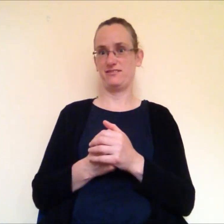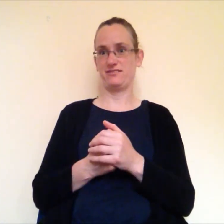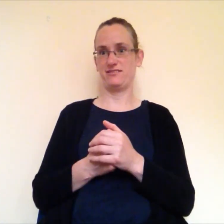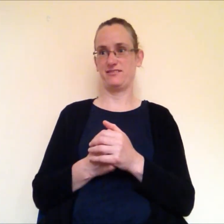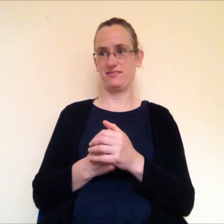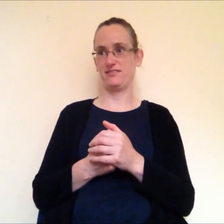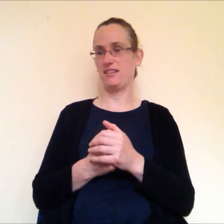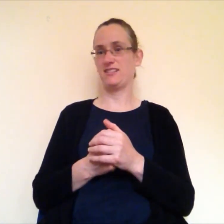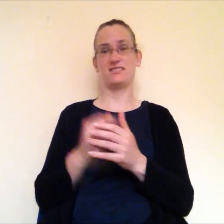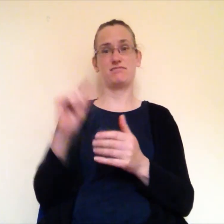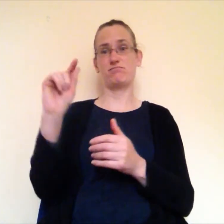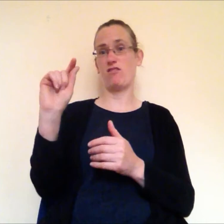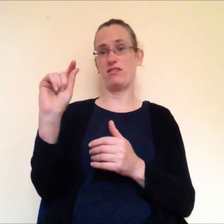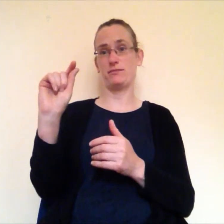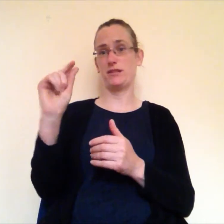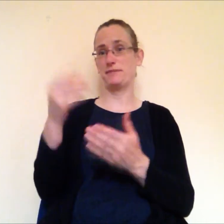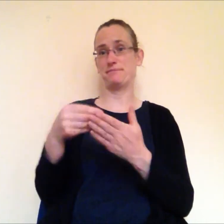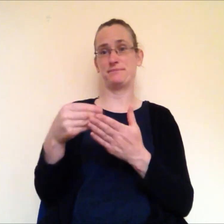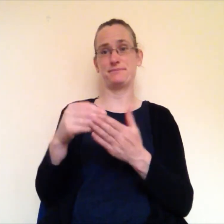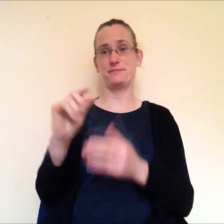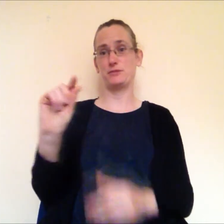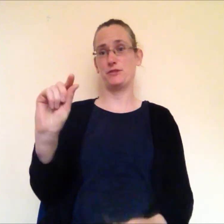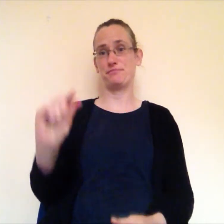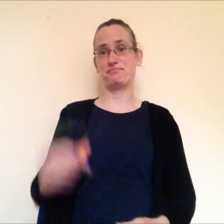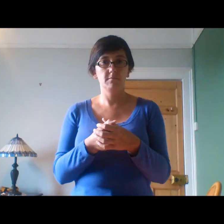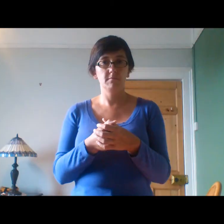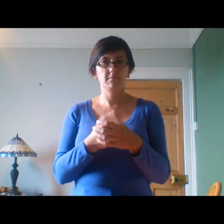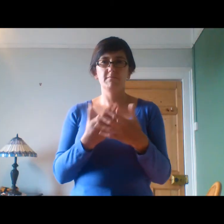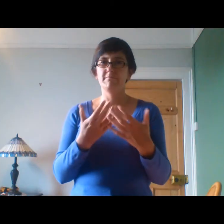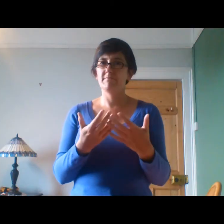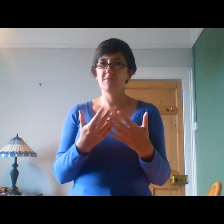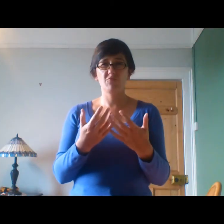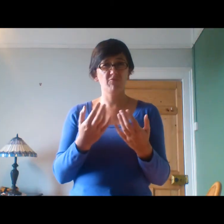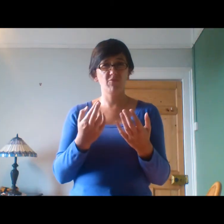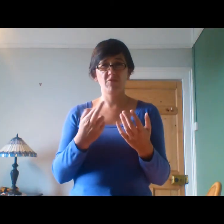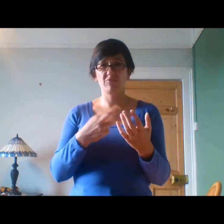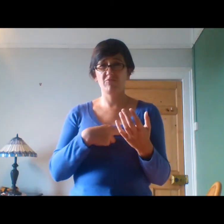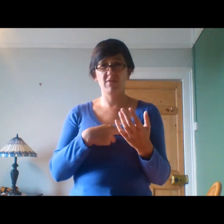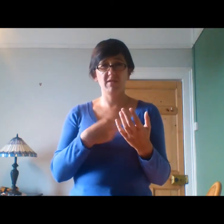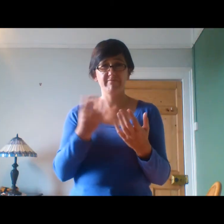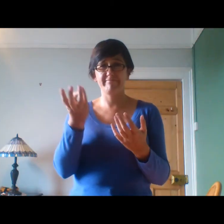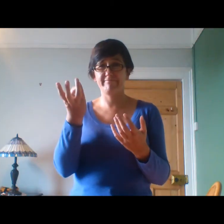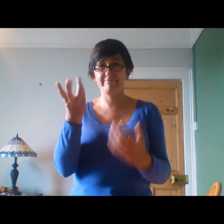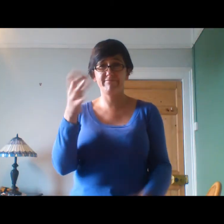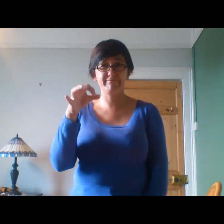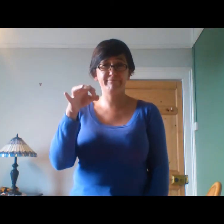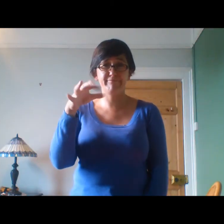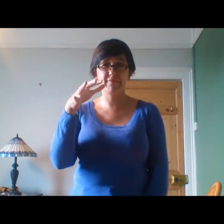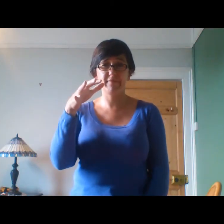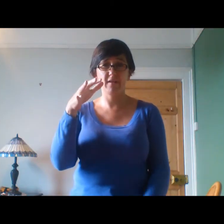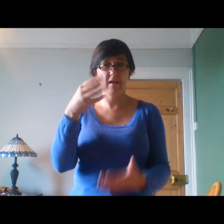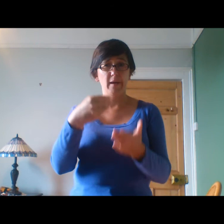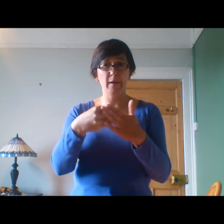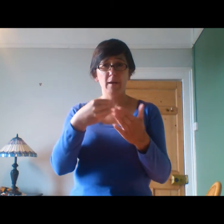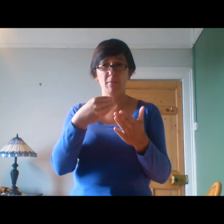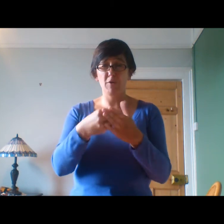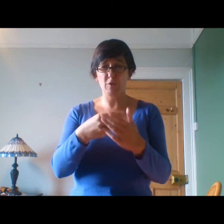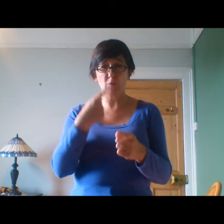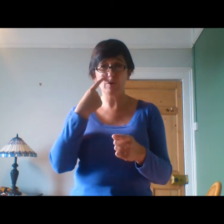not an awful lot. It's a drop in the ocean when you look at the amount of money. It's a drop in the ocean when you look at the amount of money that's spent in all of the various government